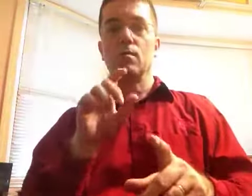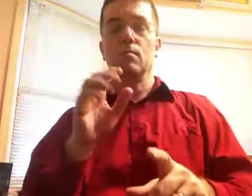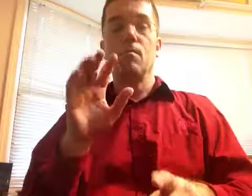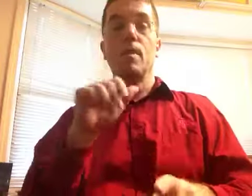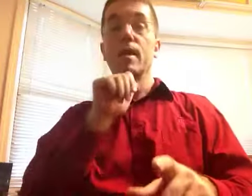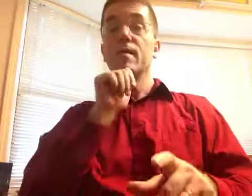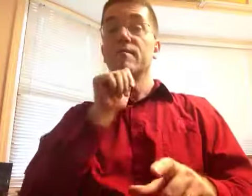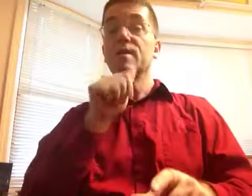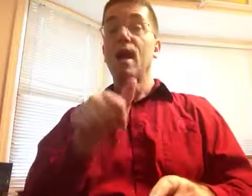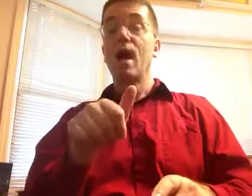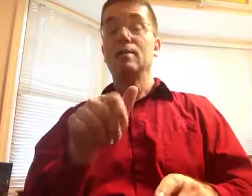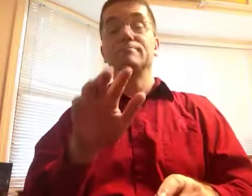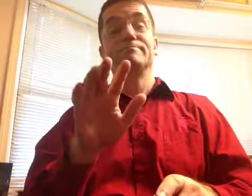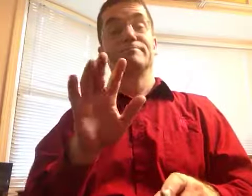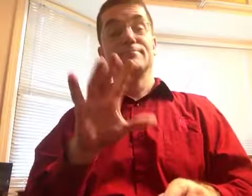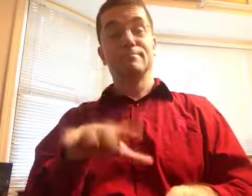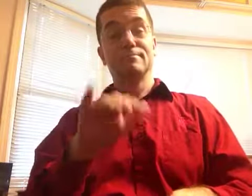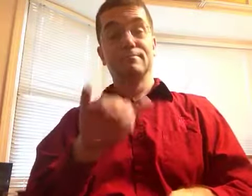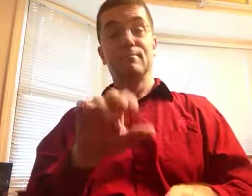husband's part, and get back out there and let's get this thing moving.